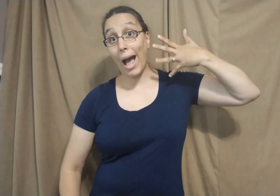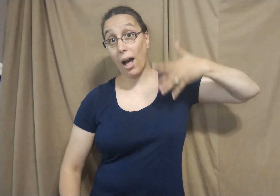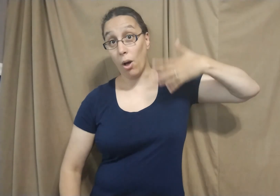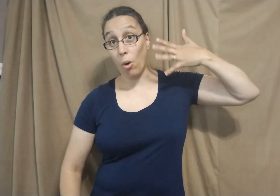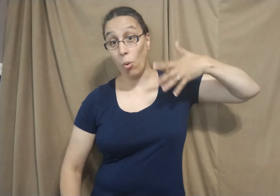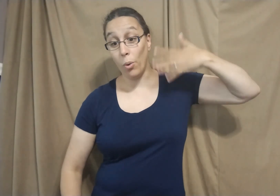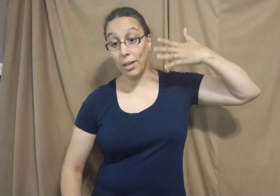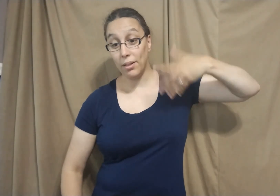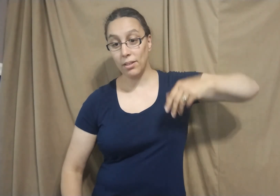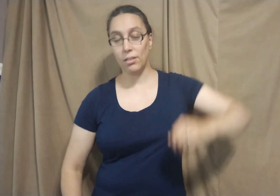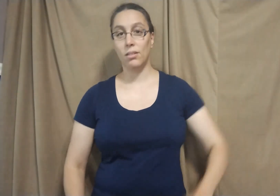wow,